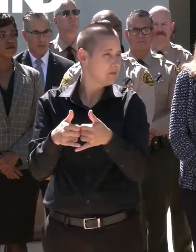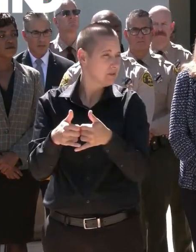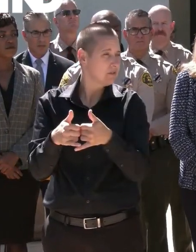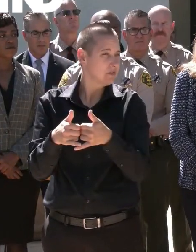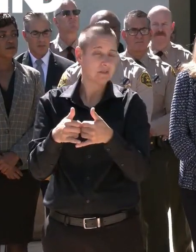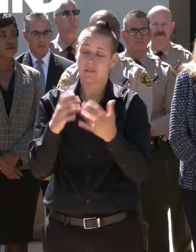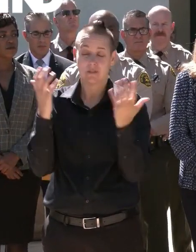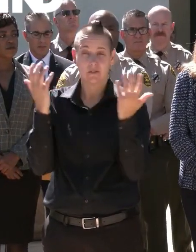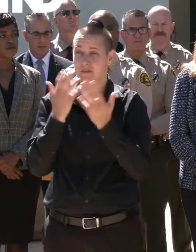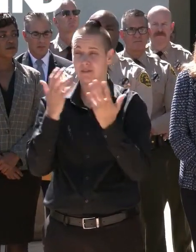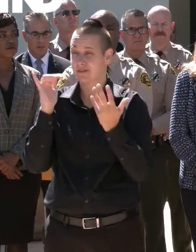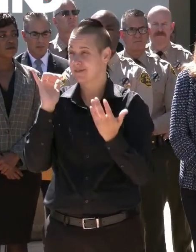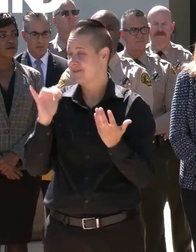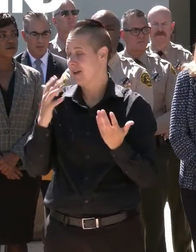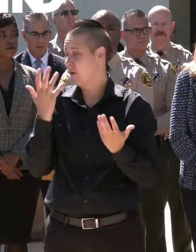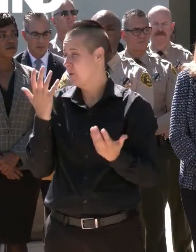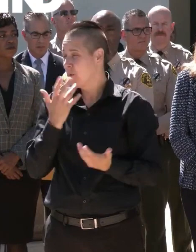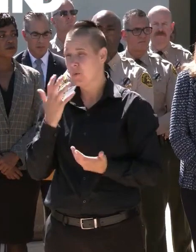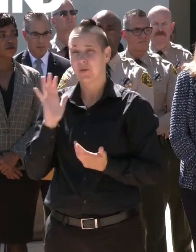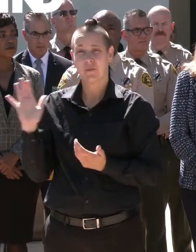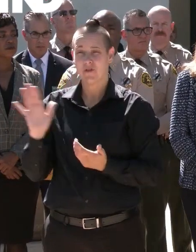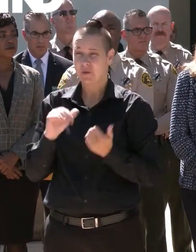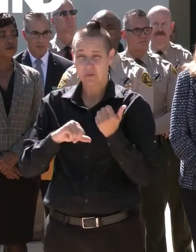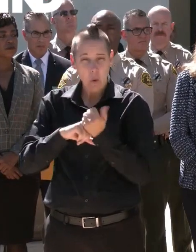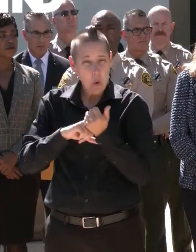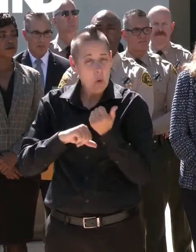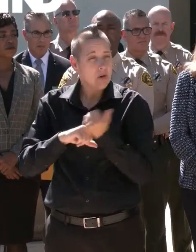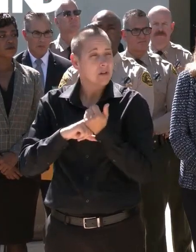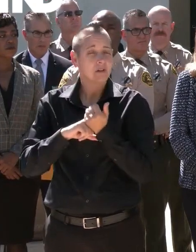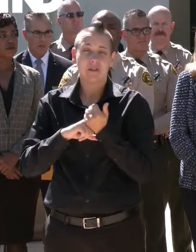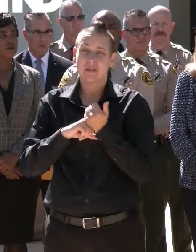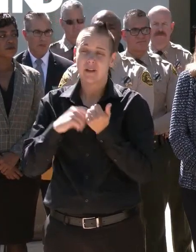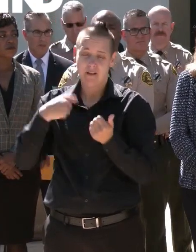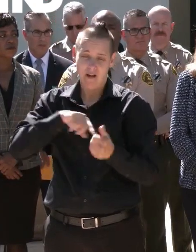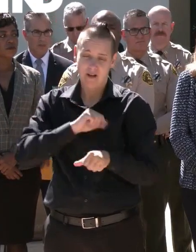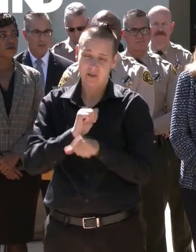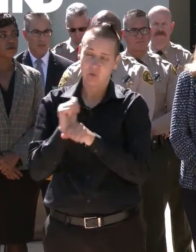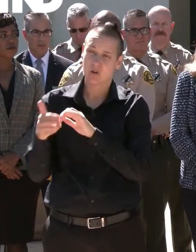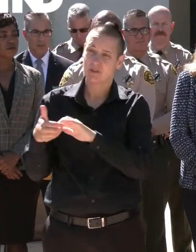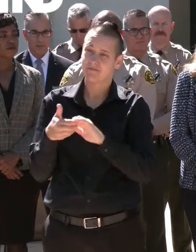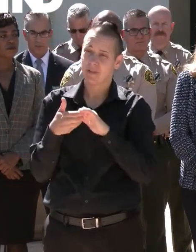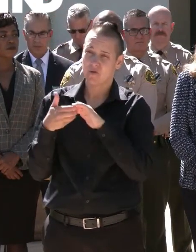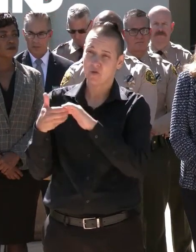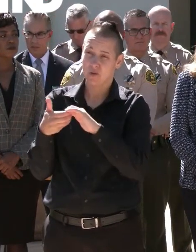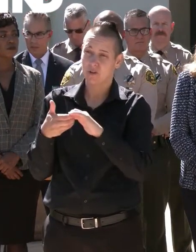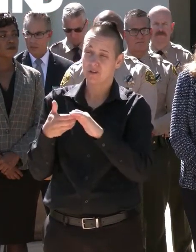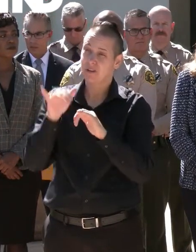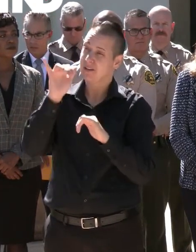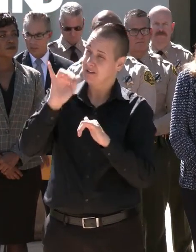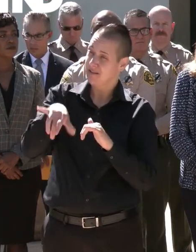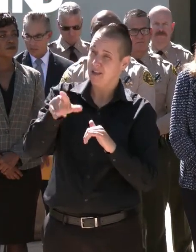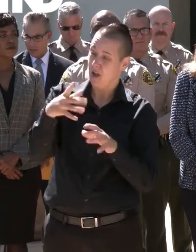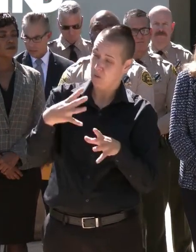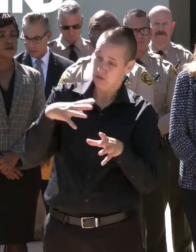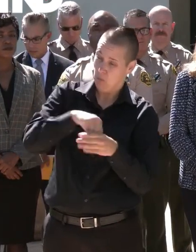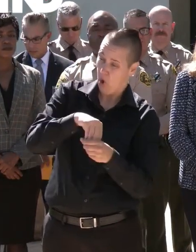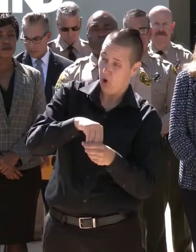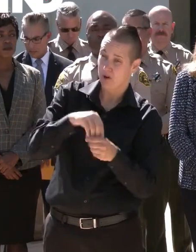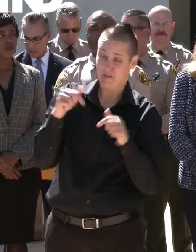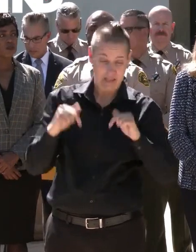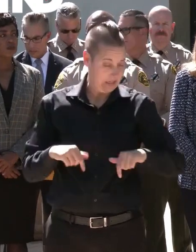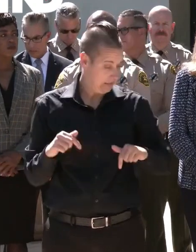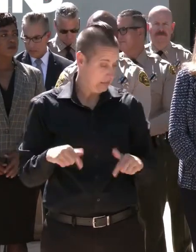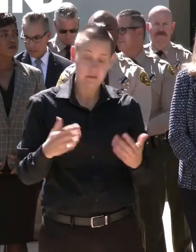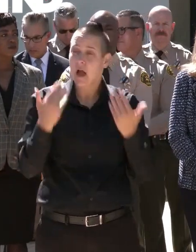To me, that speaks volumes about their support and us working together. Did that play into